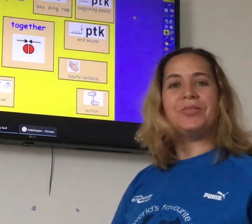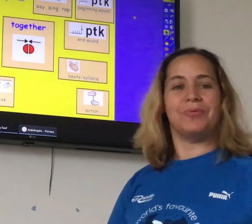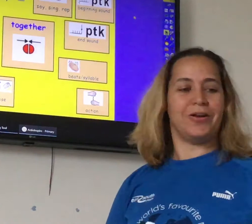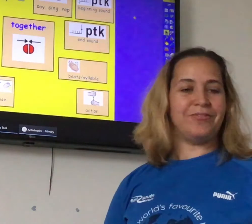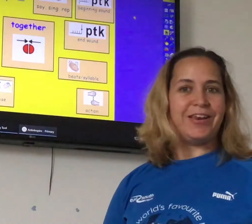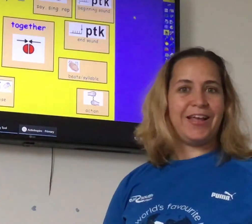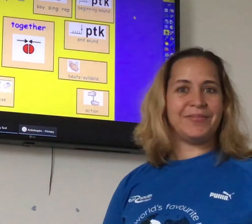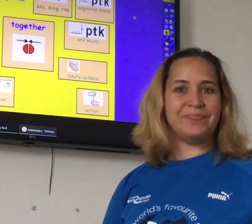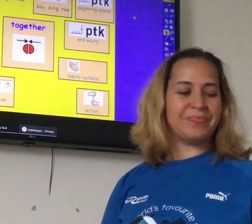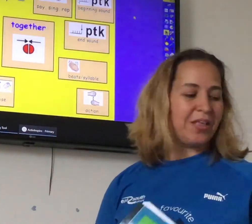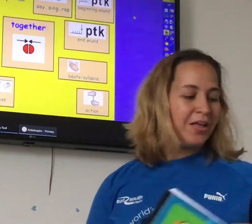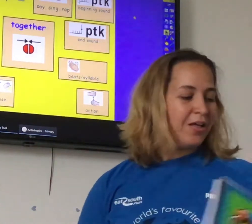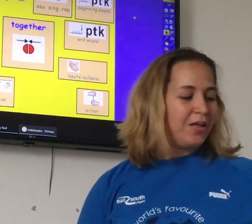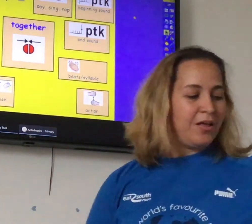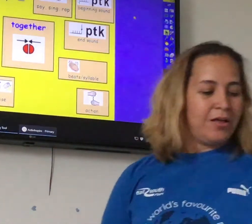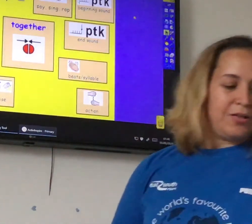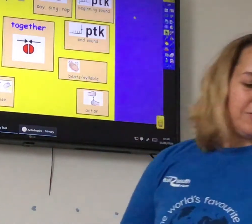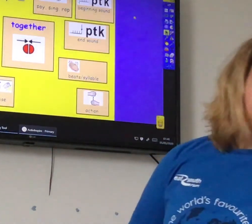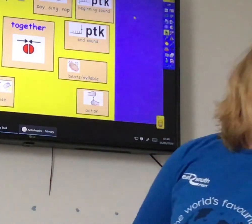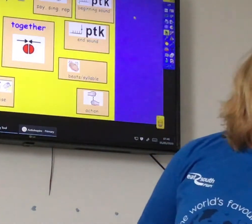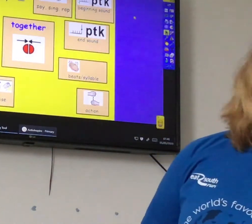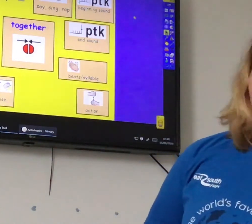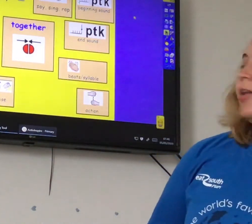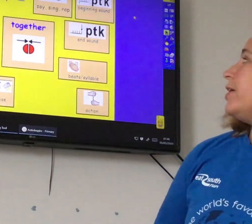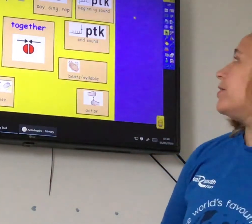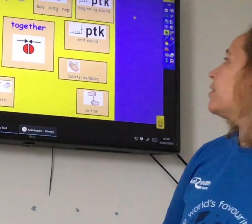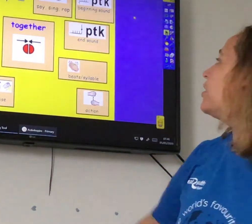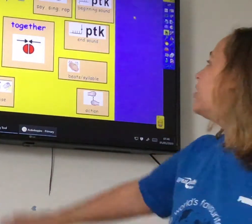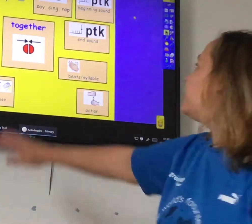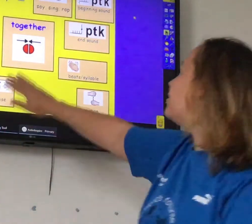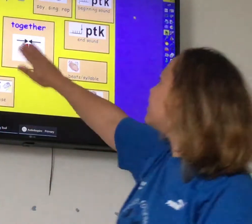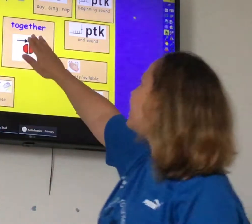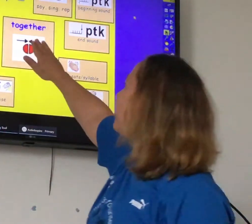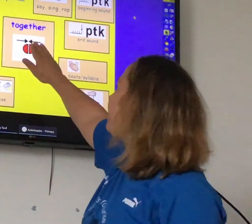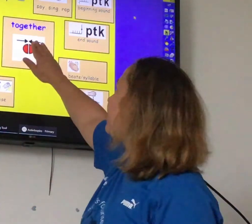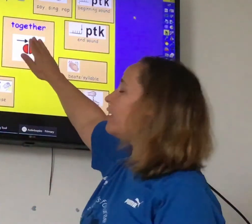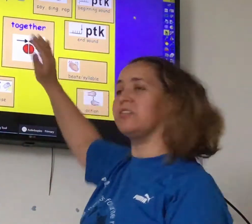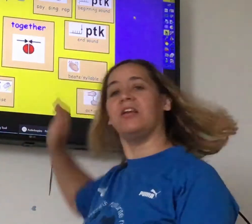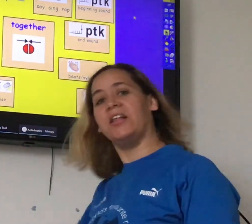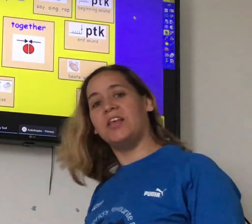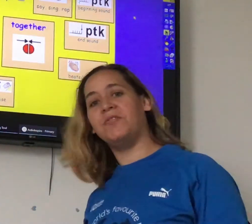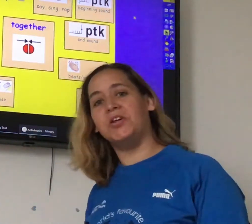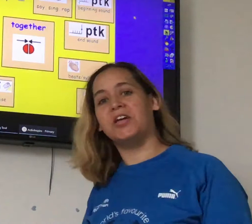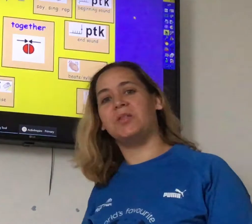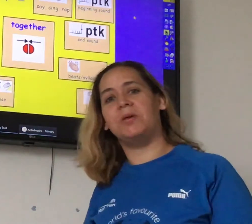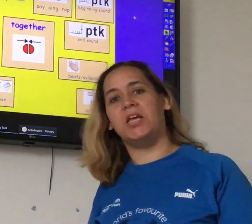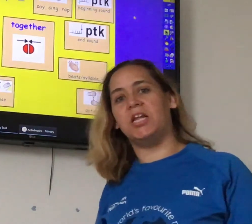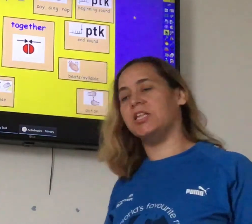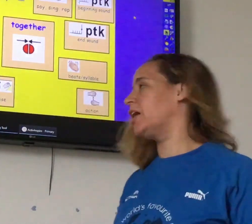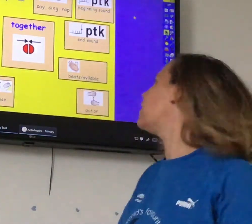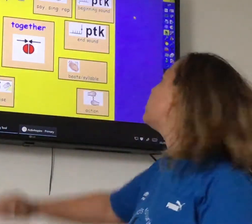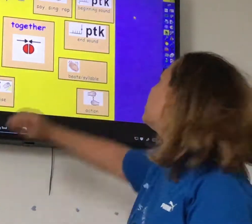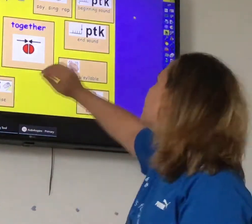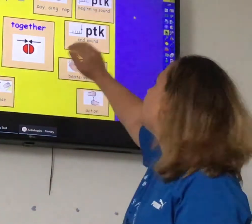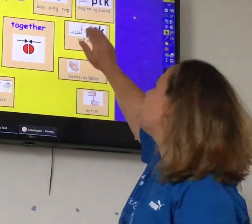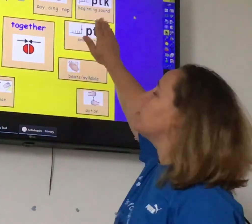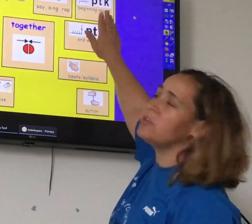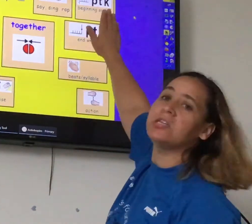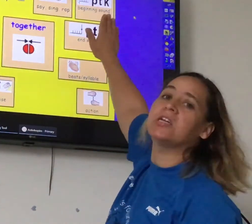word of the day. So the word is together. So let's have a look at the beginning sound. What does